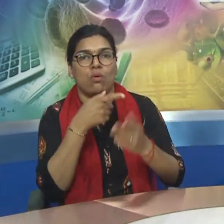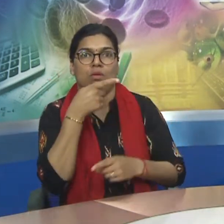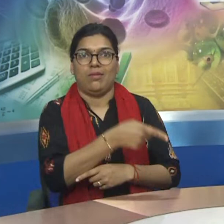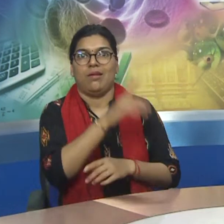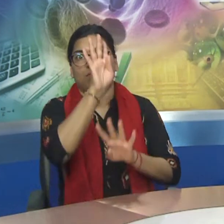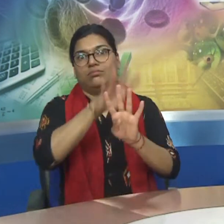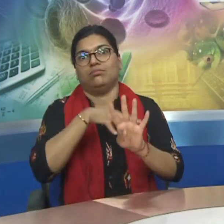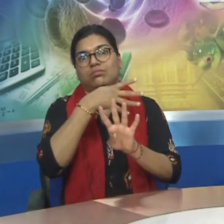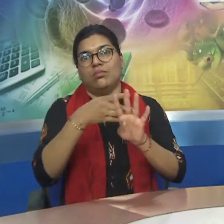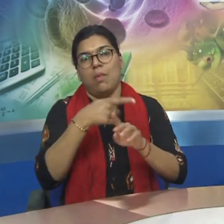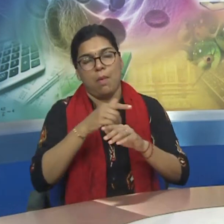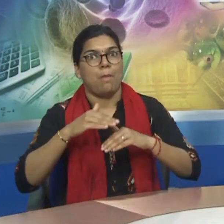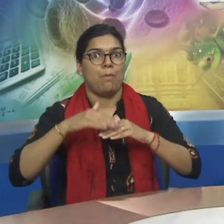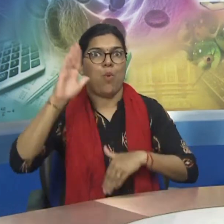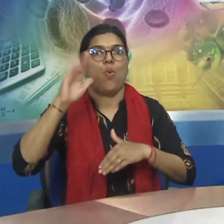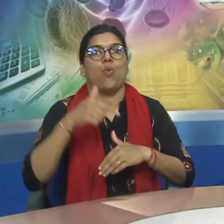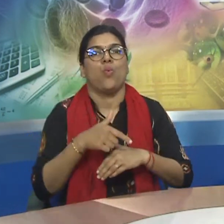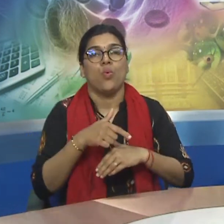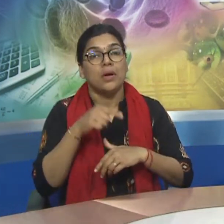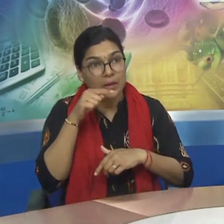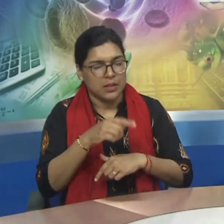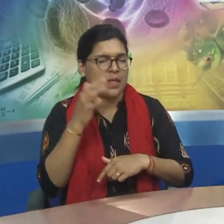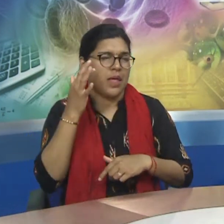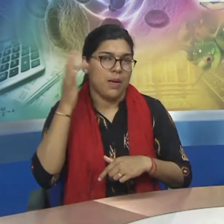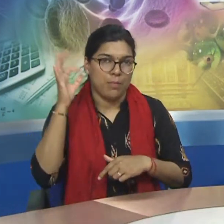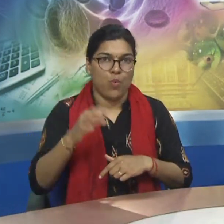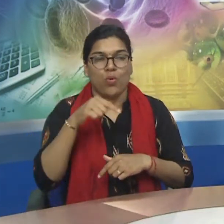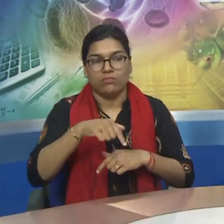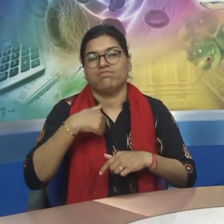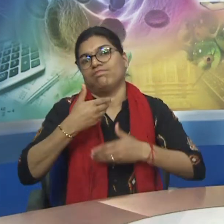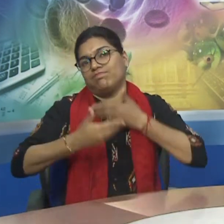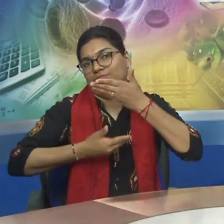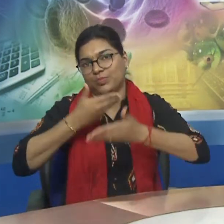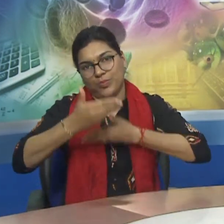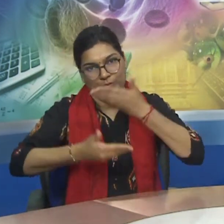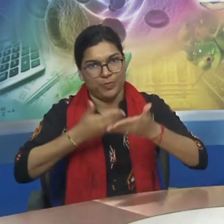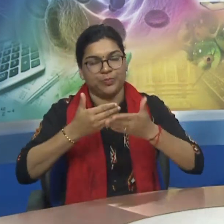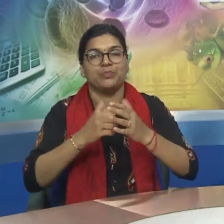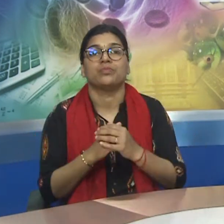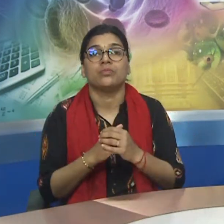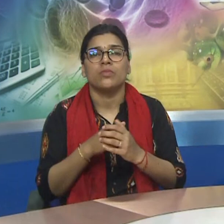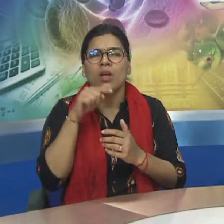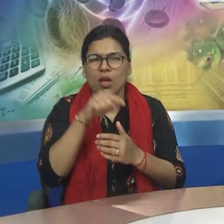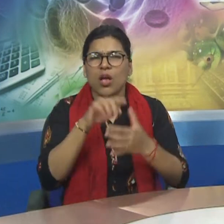self enhancement. So that is why spreadsheets are very important.